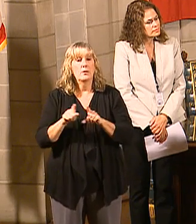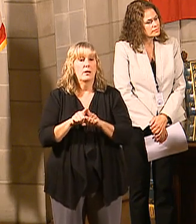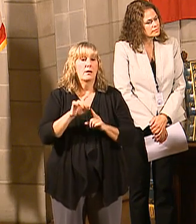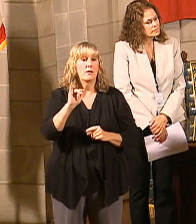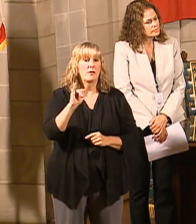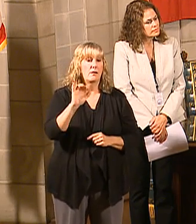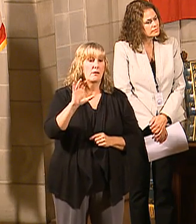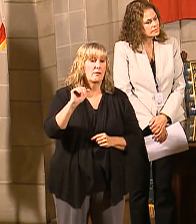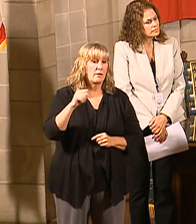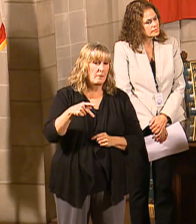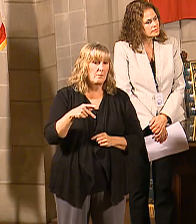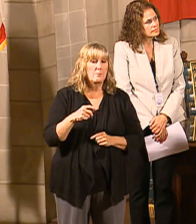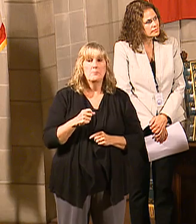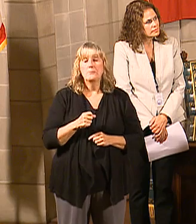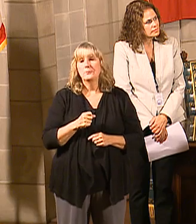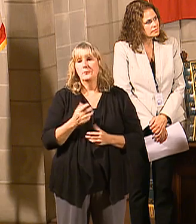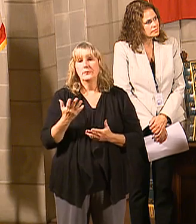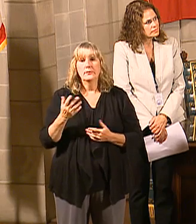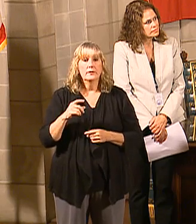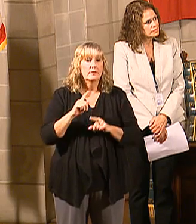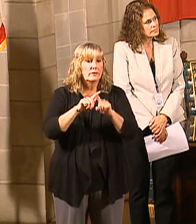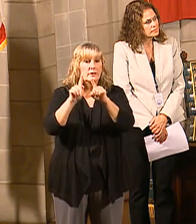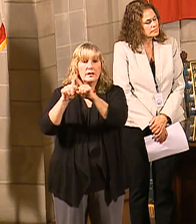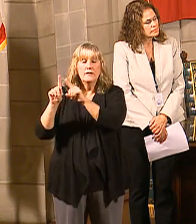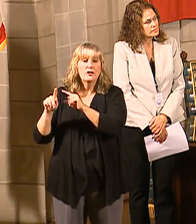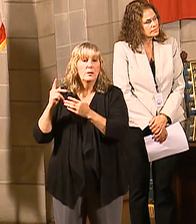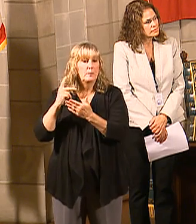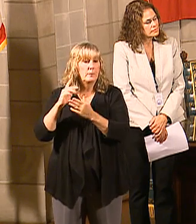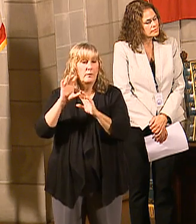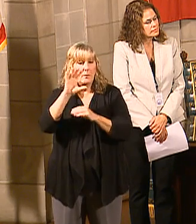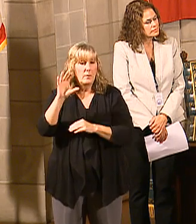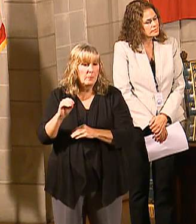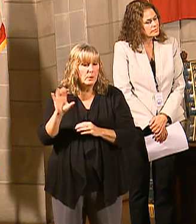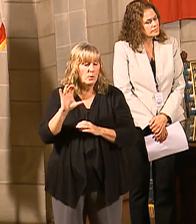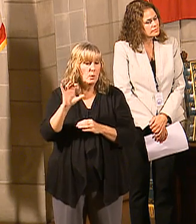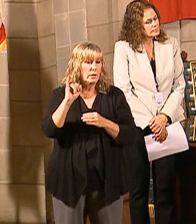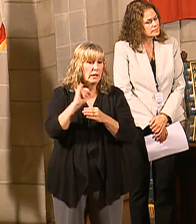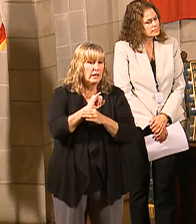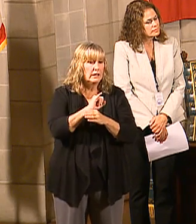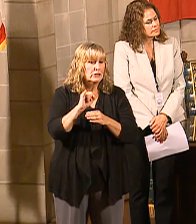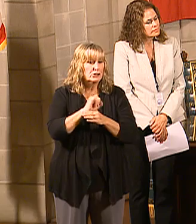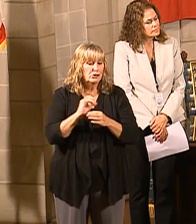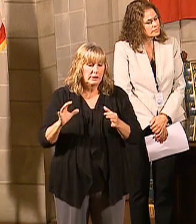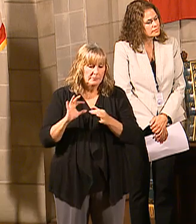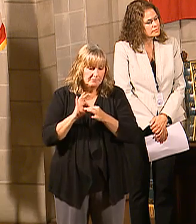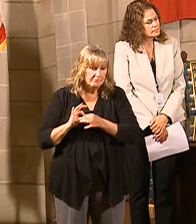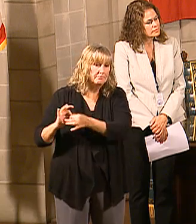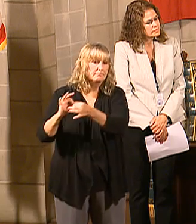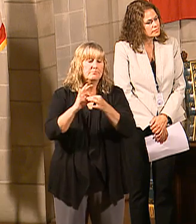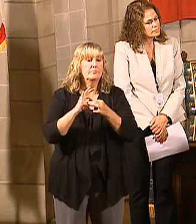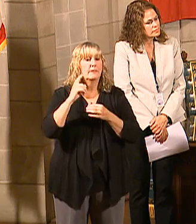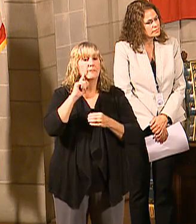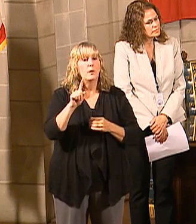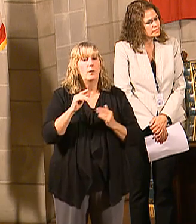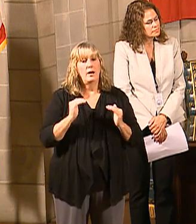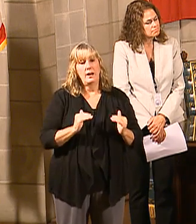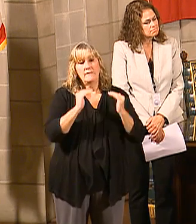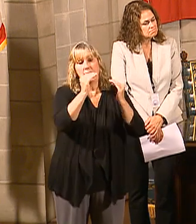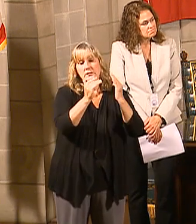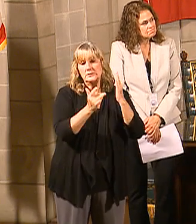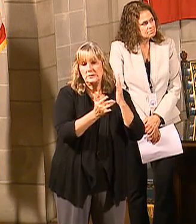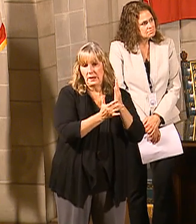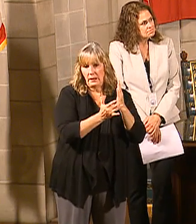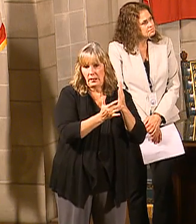program, the German companies like Graypol and Klaus are doing. That's the Industry Consortium for Advanced Technical Training. And then, of course, we passed our